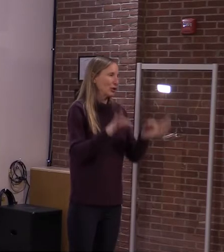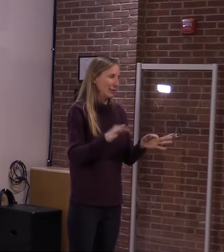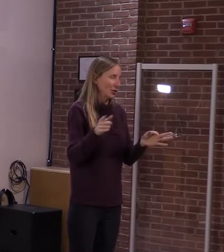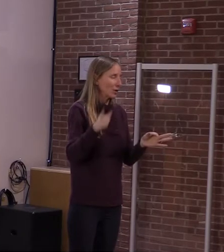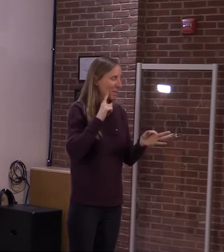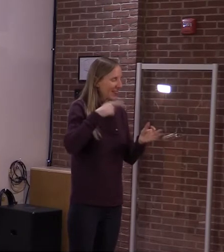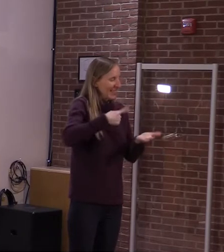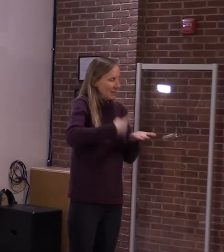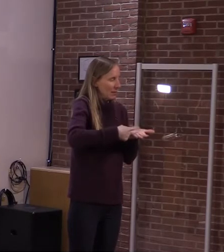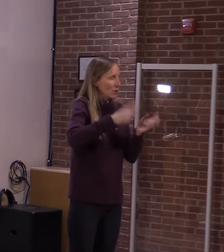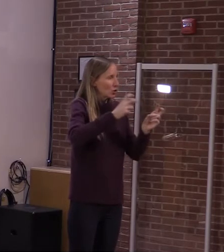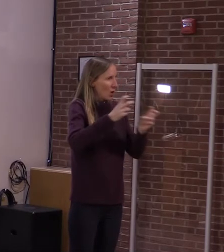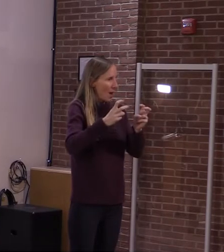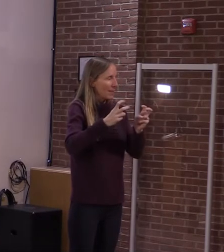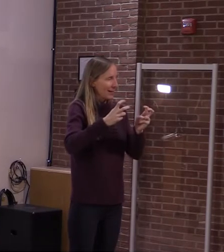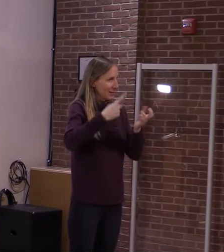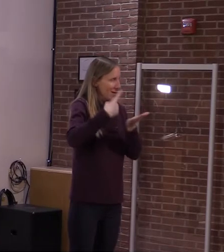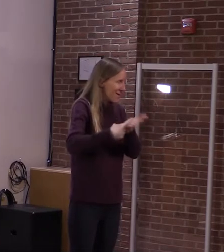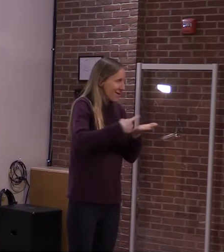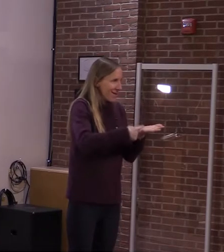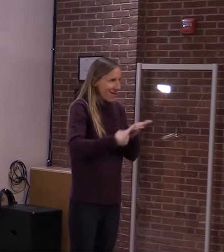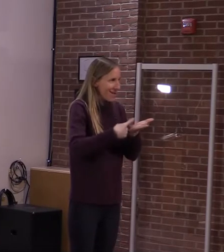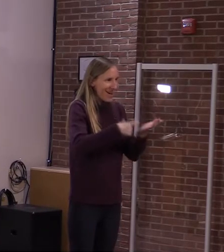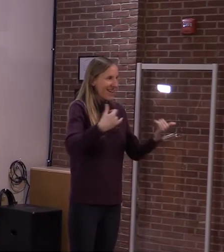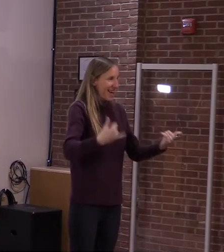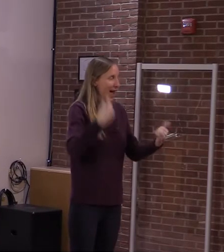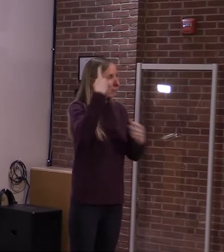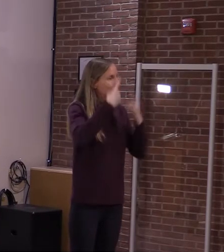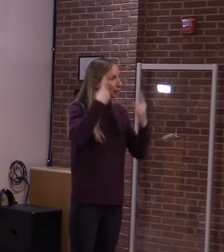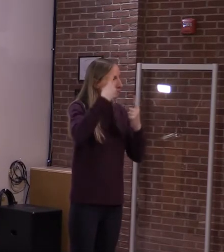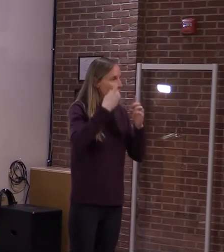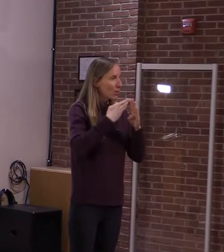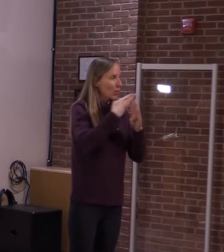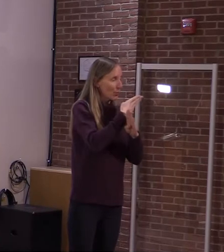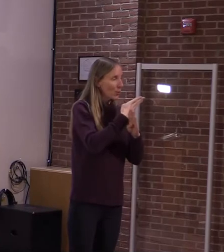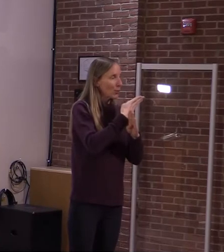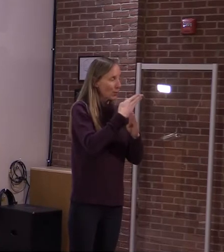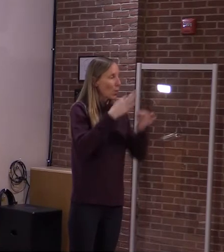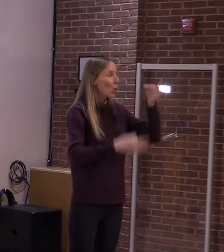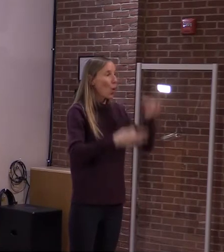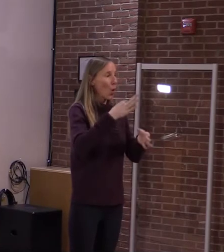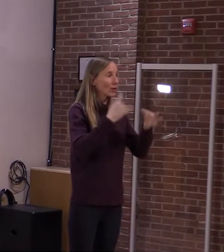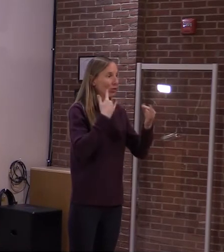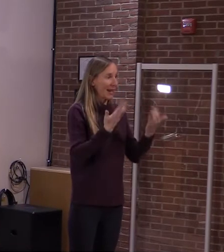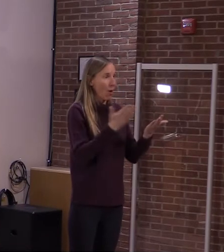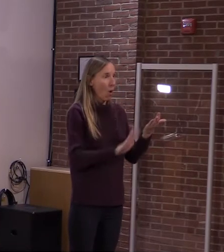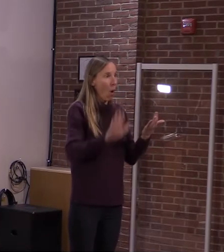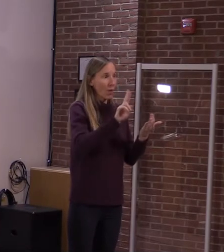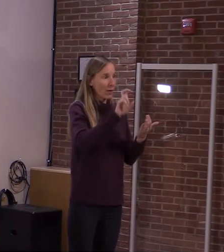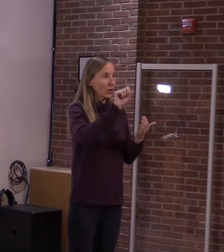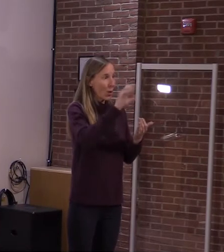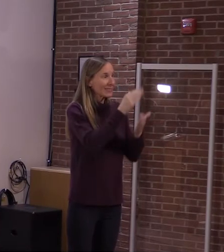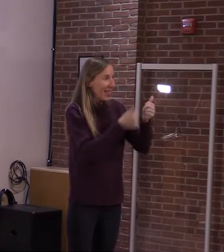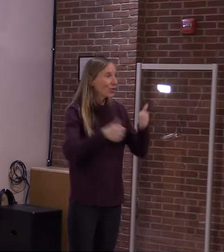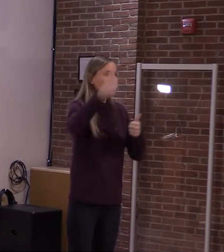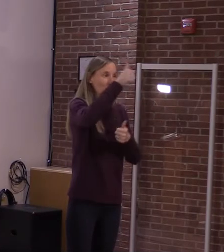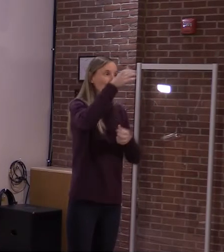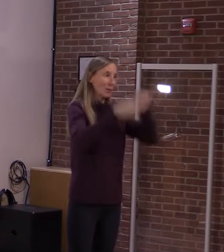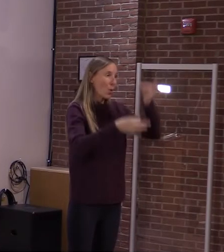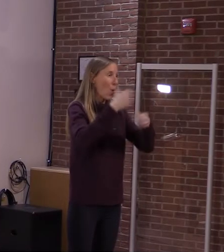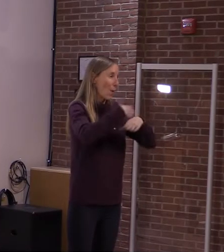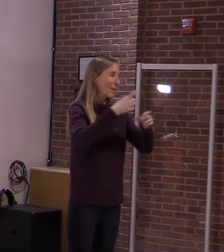is a topic that's been actively being considered before the courts in the United States and ultimately the Supreme Court.